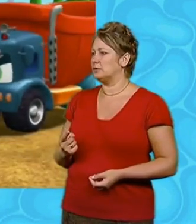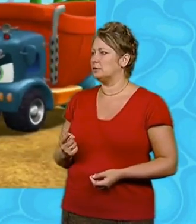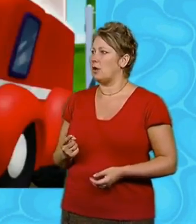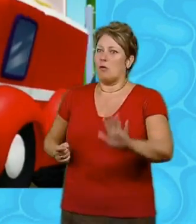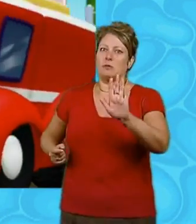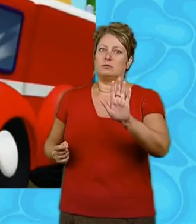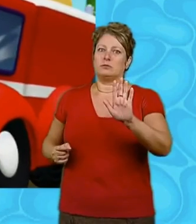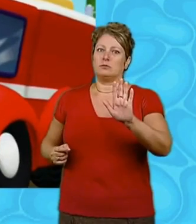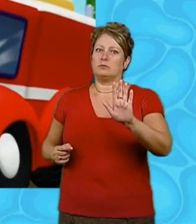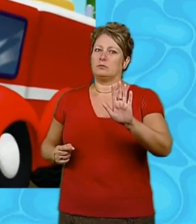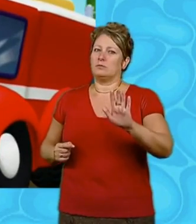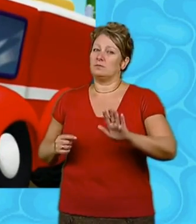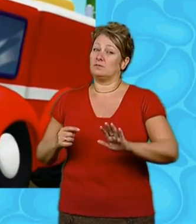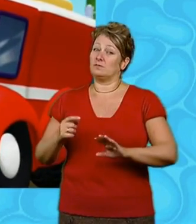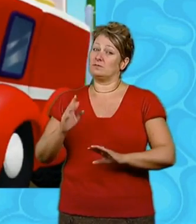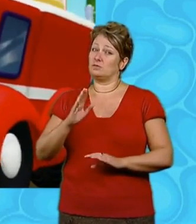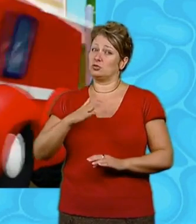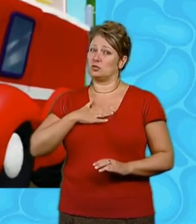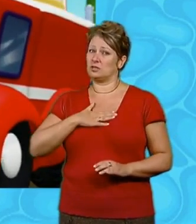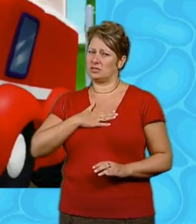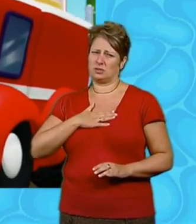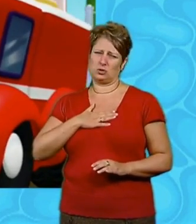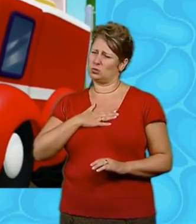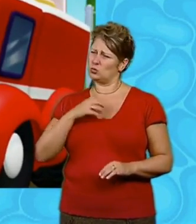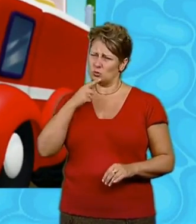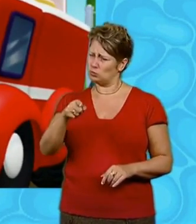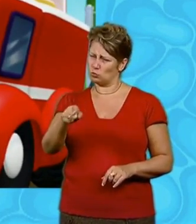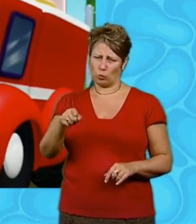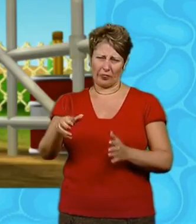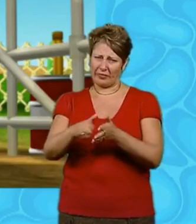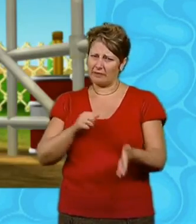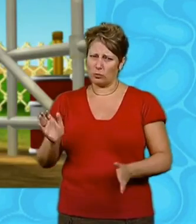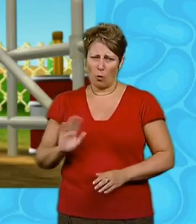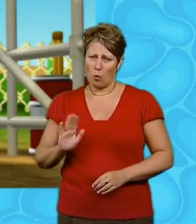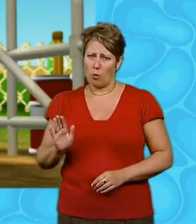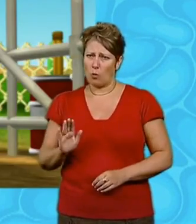Hold on. Sorry, DJ. I don't think anybody should be calling you a thief.